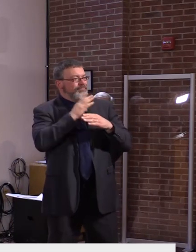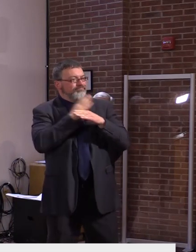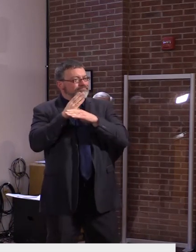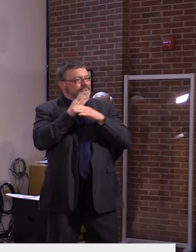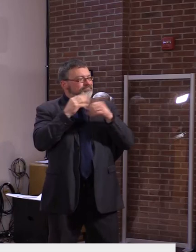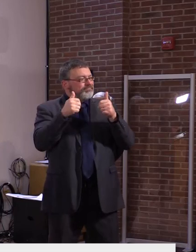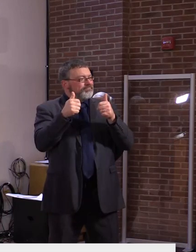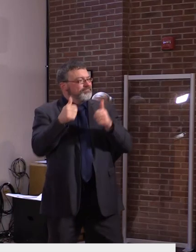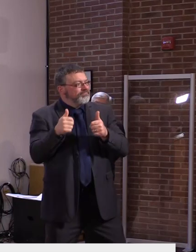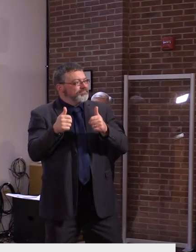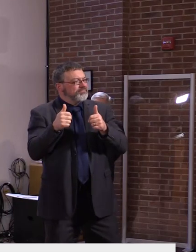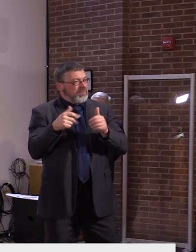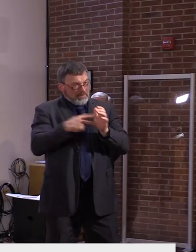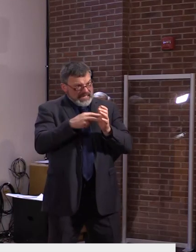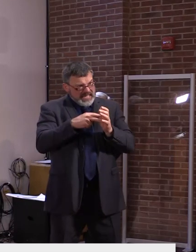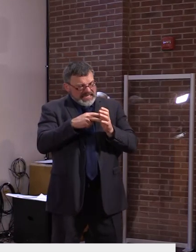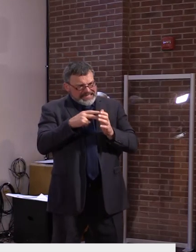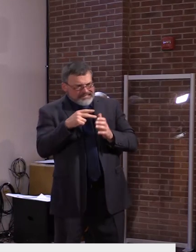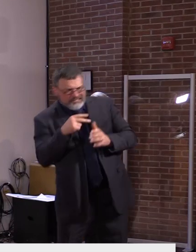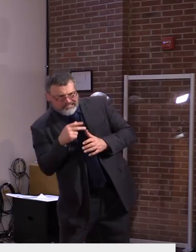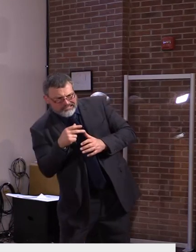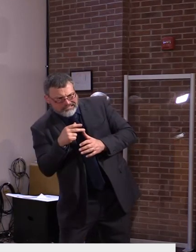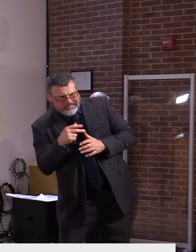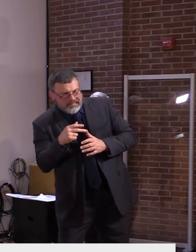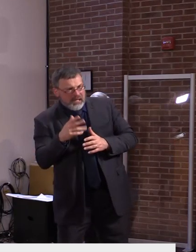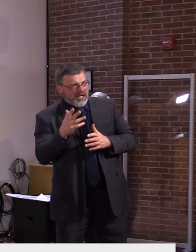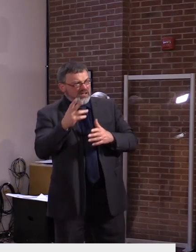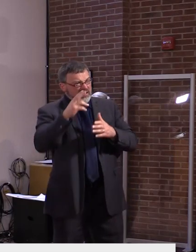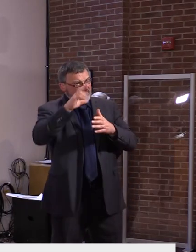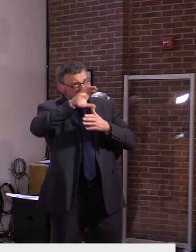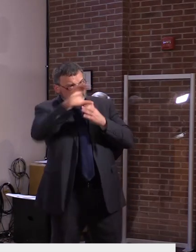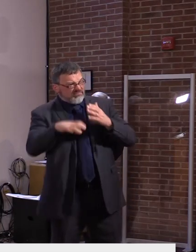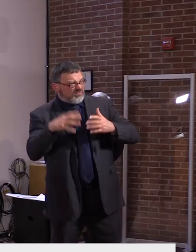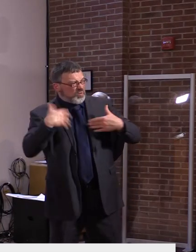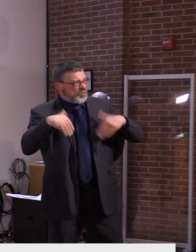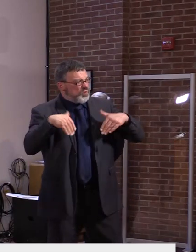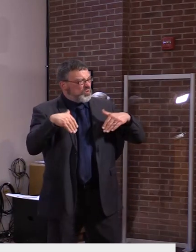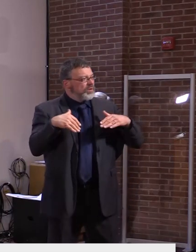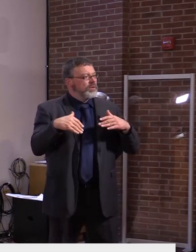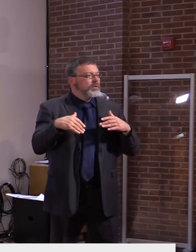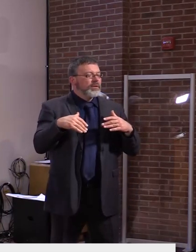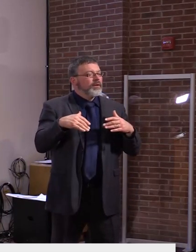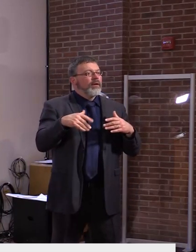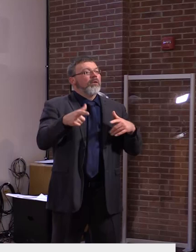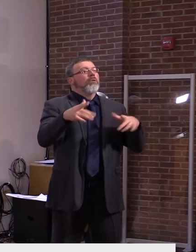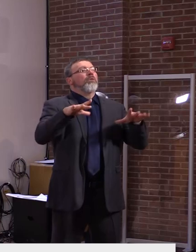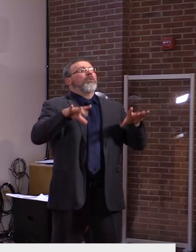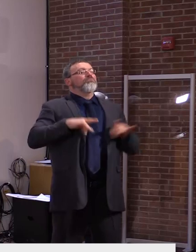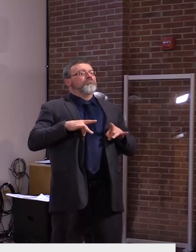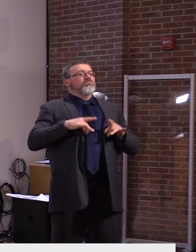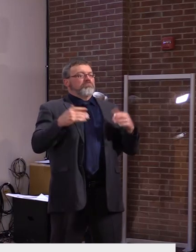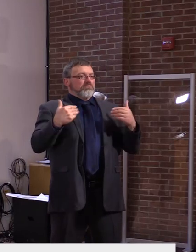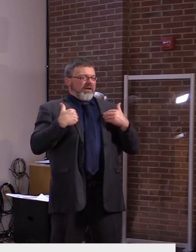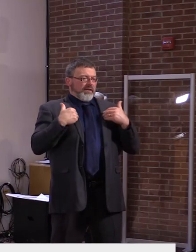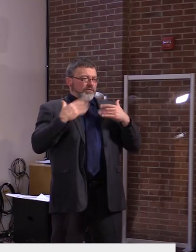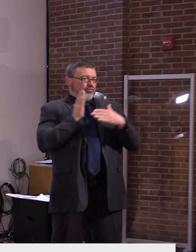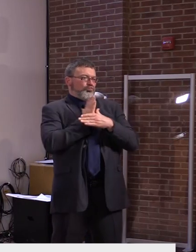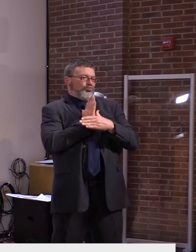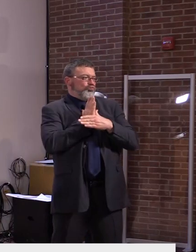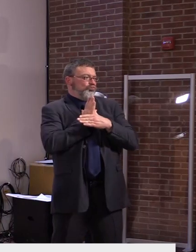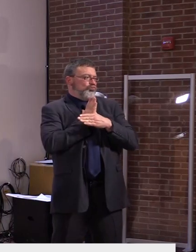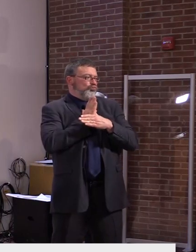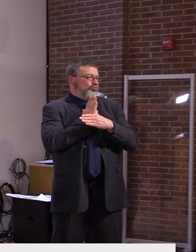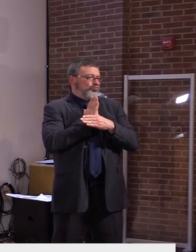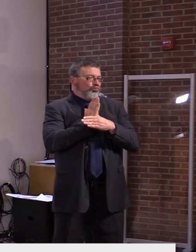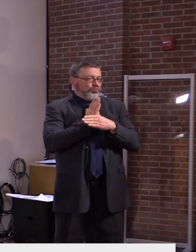outcomes, but making it possible for them to get a milder infection or transmit the virus to others. And the last